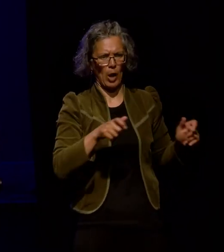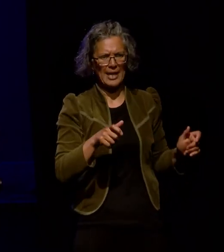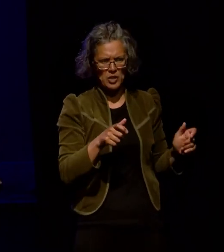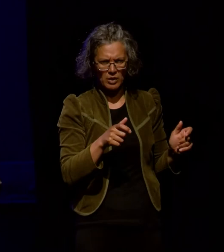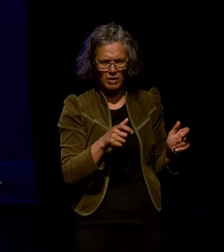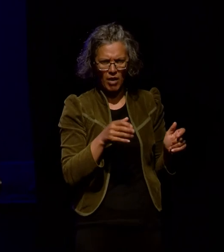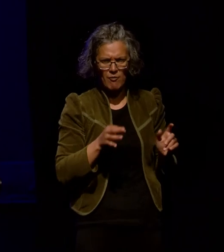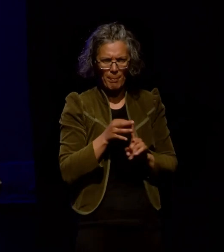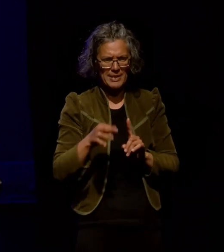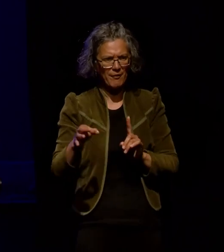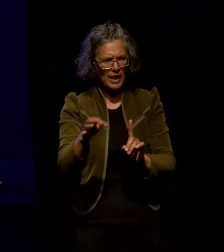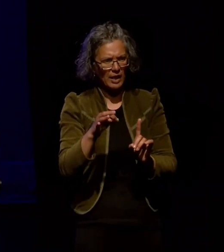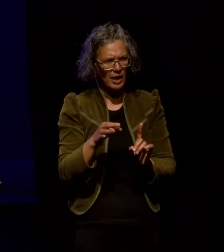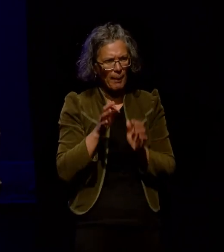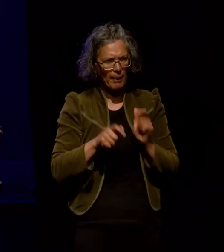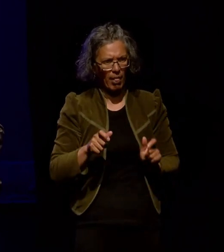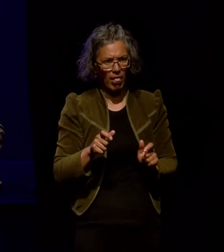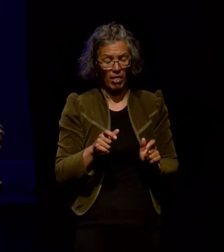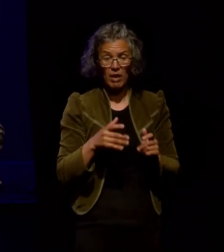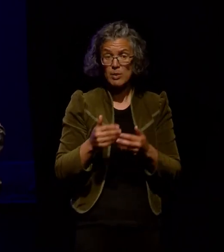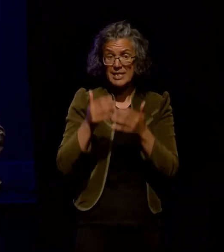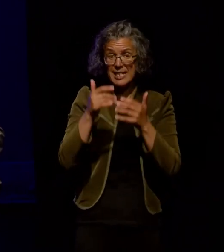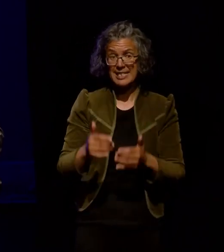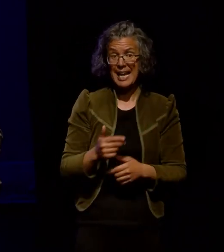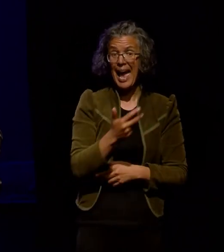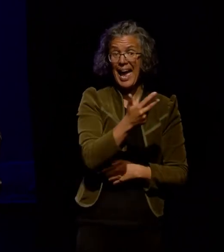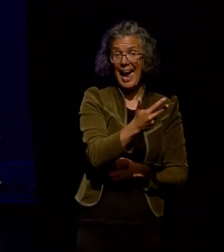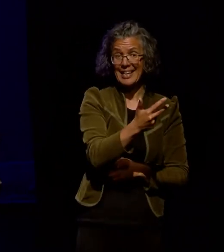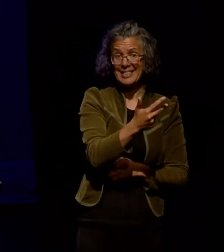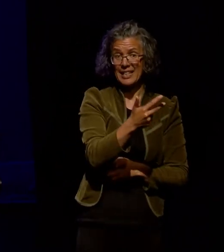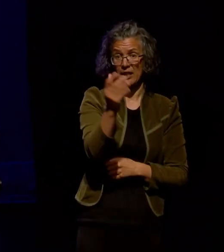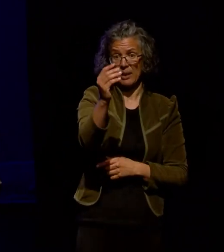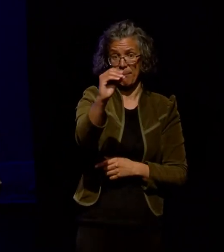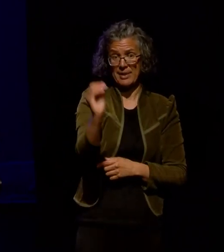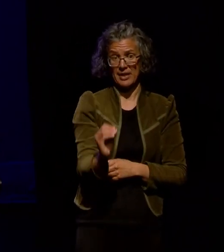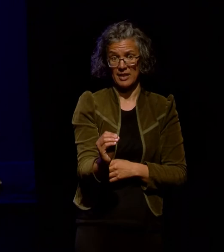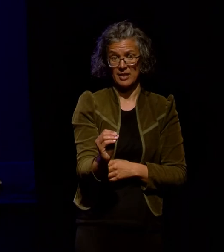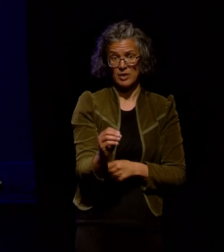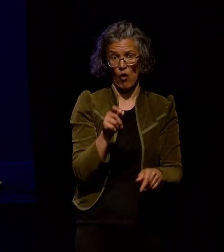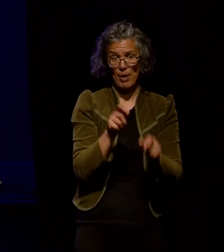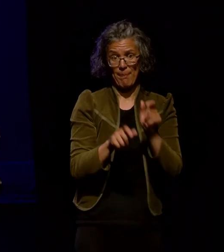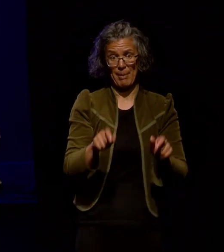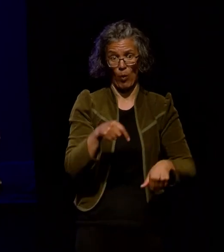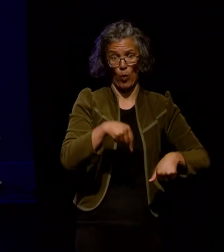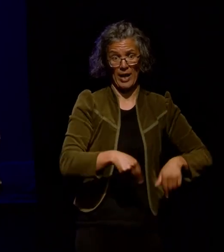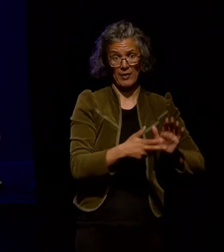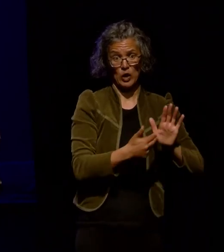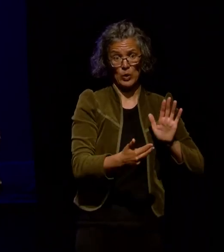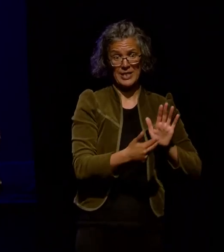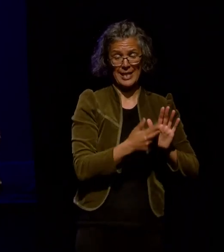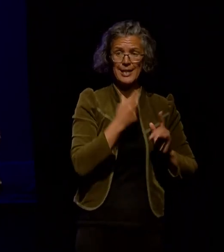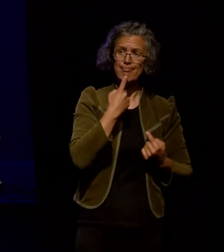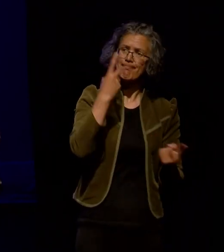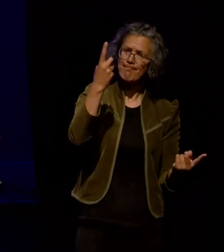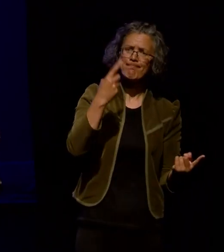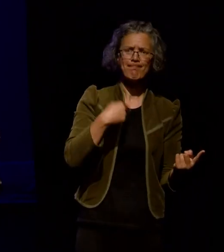from Statistics New Zealand to back that up. 8% of people in New Zealand are self-identified as